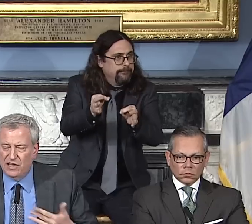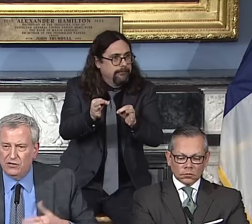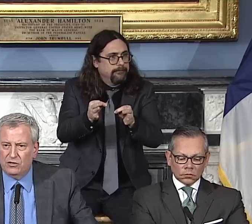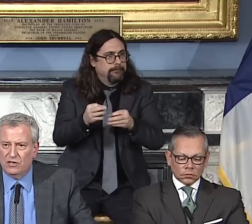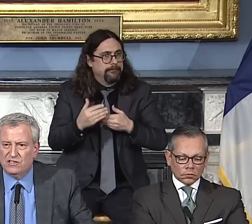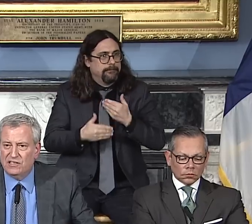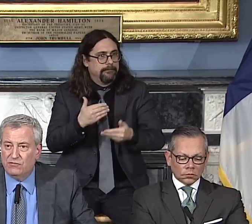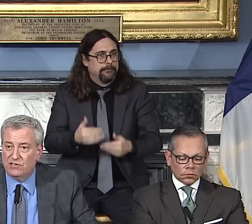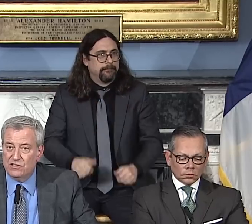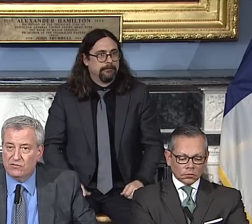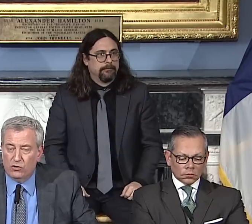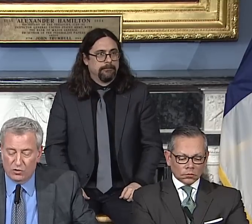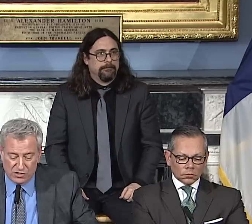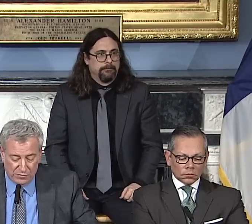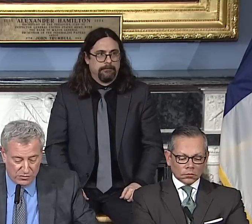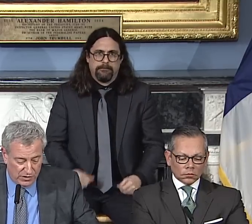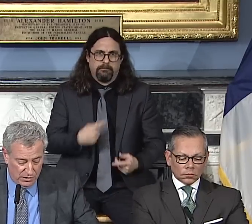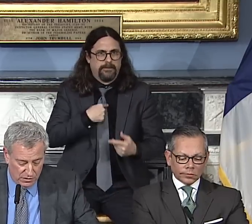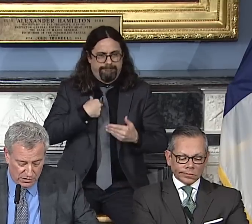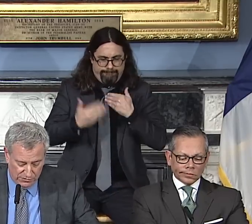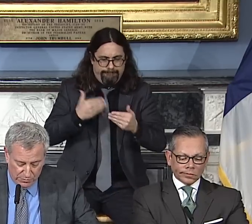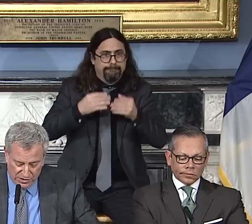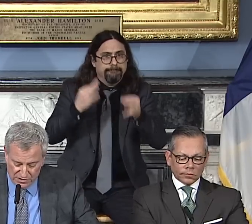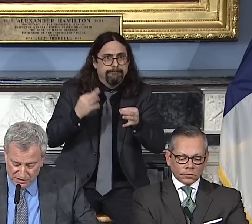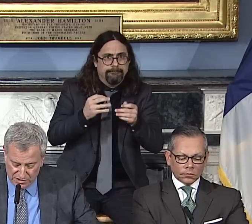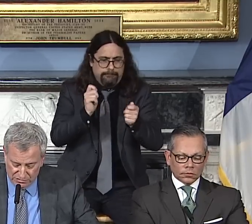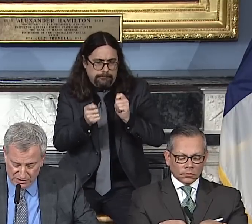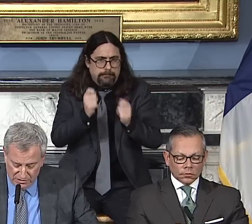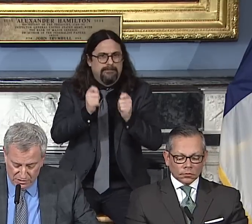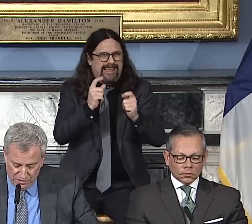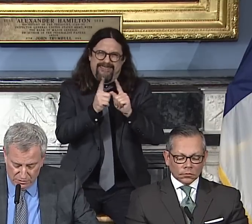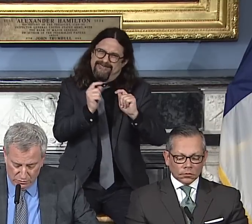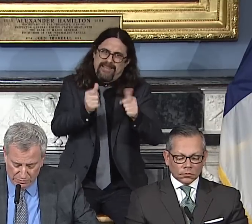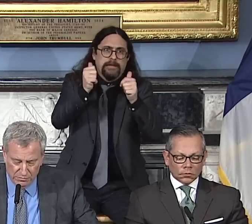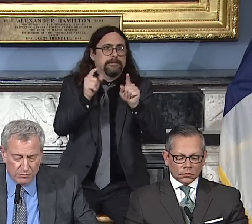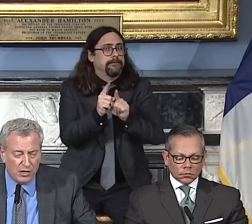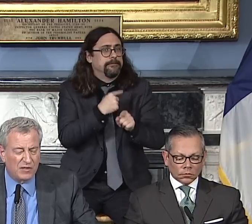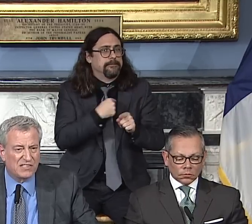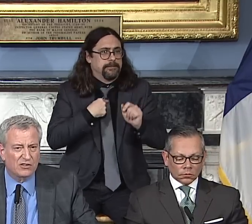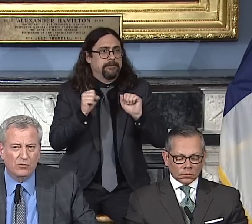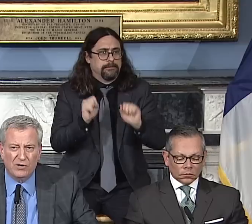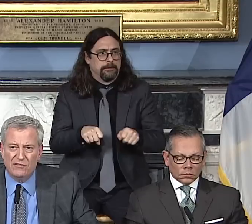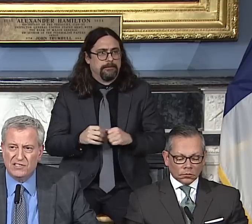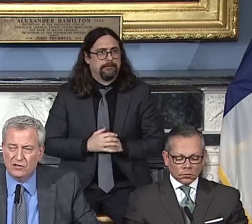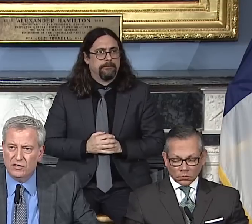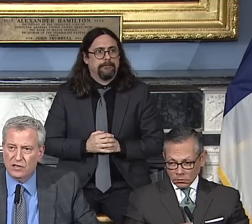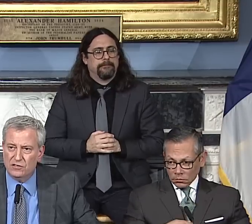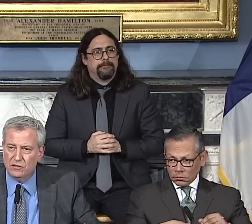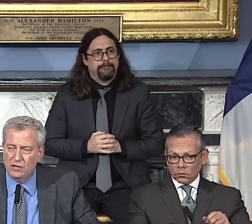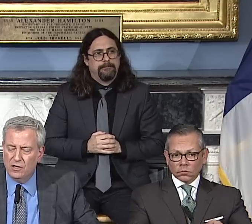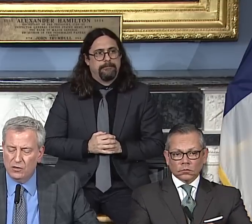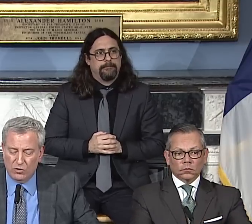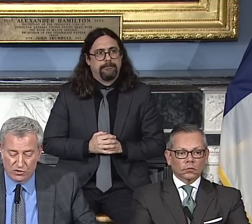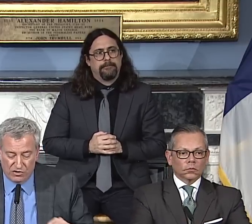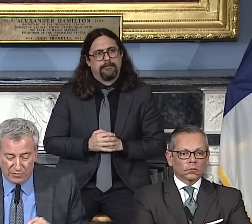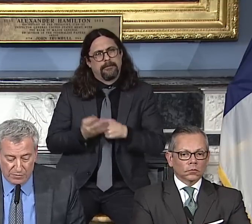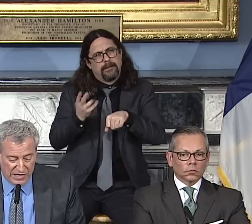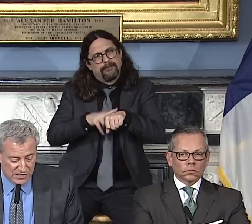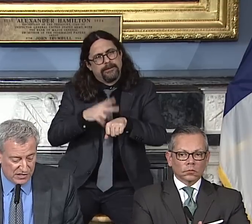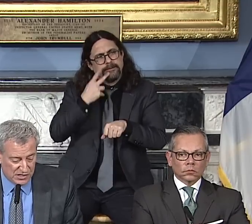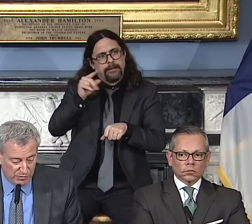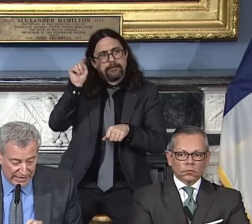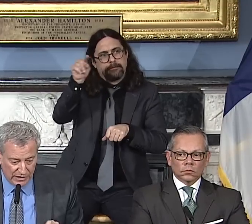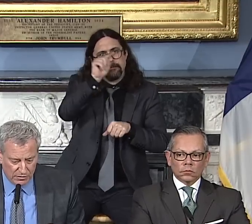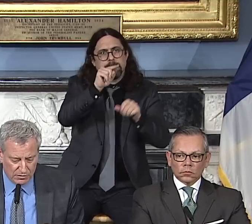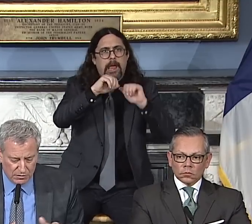That said, you're going to see differences, of course, between different parts of the country, what public sector and private sector does, and I'm going to try my